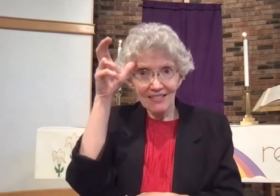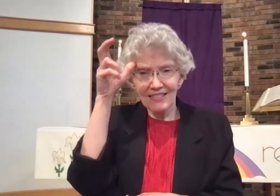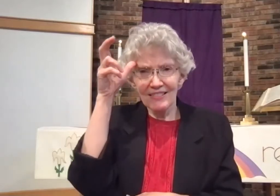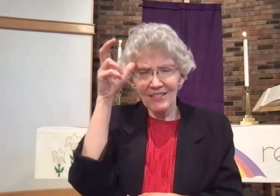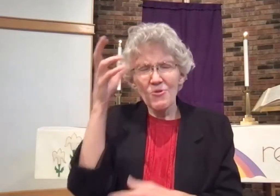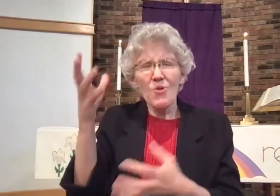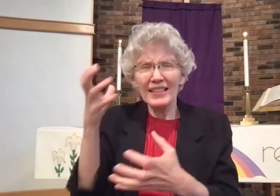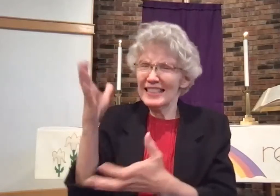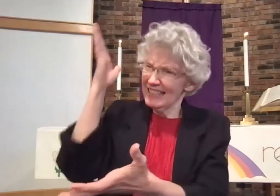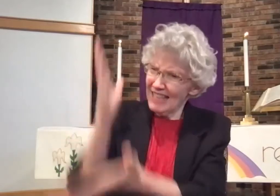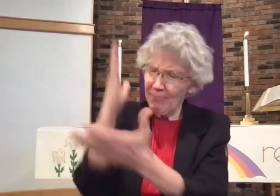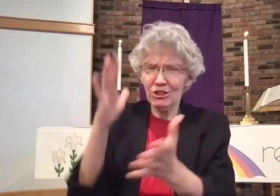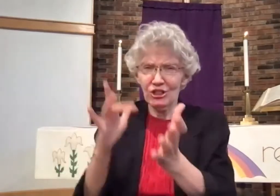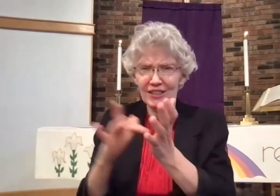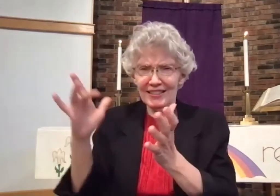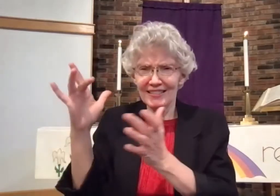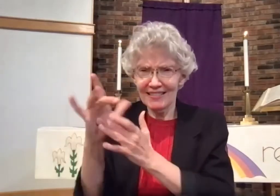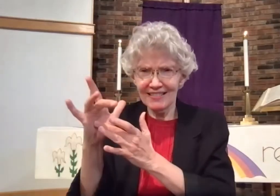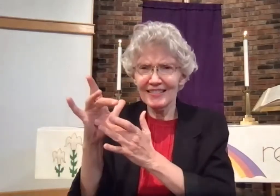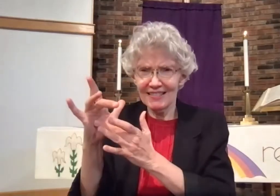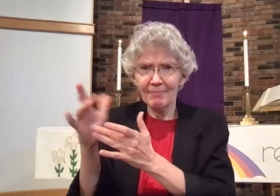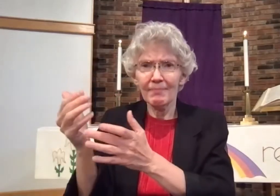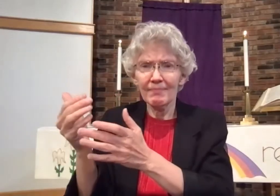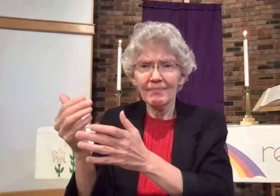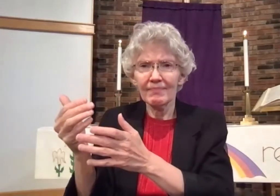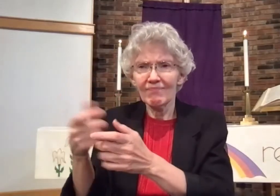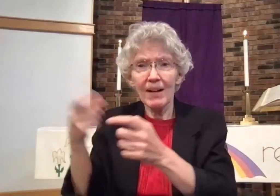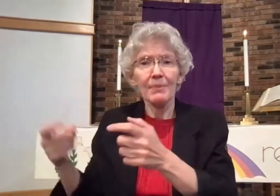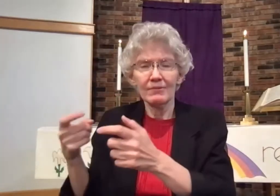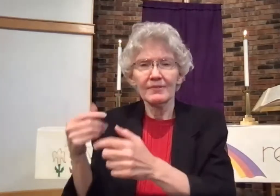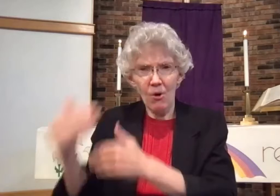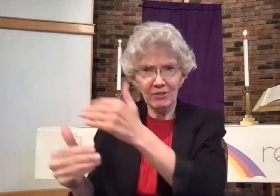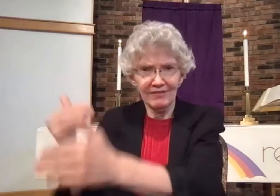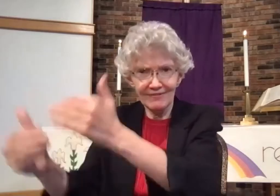Now, the devil wanted to stop Jesus.